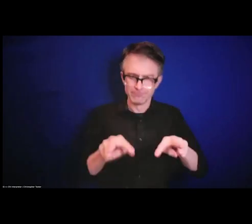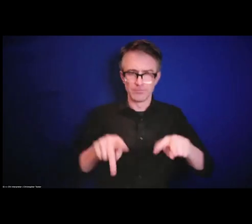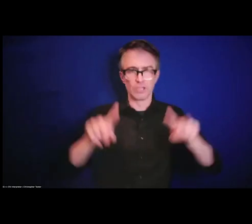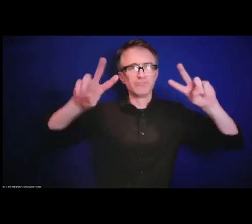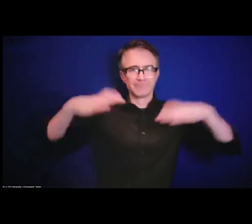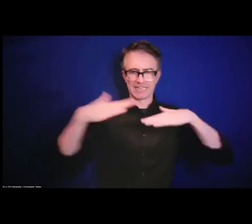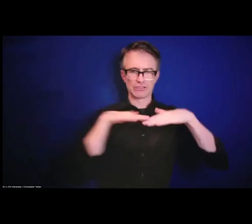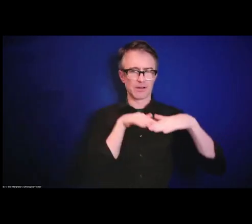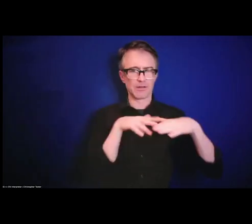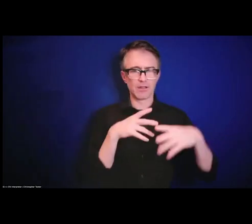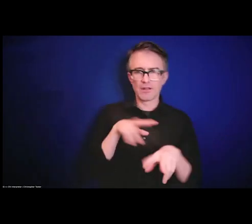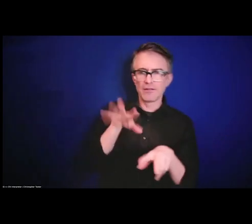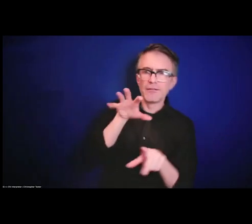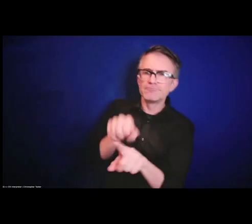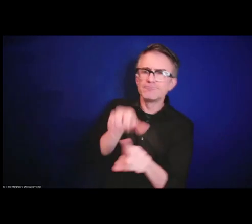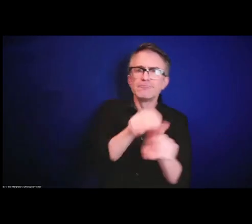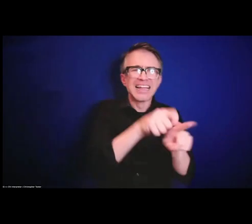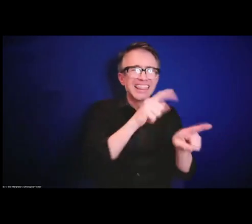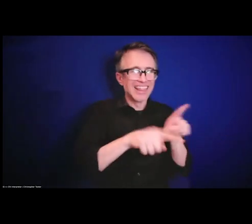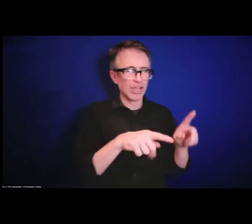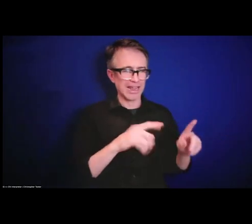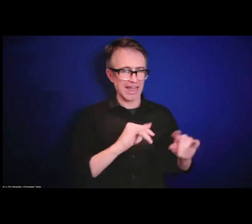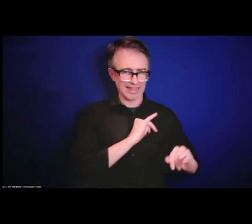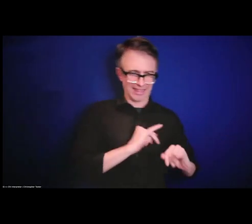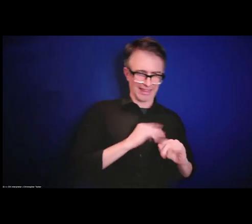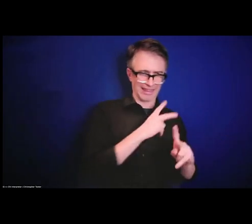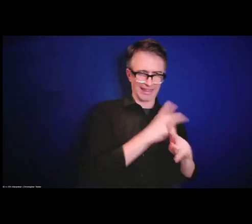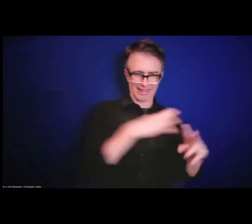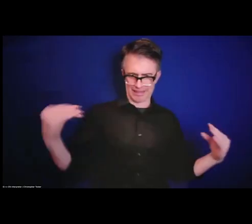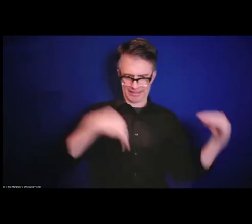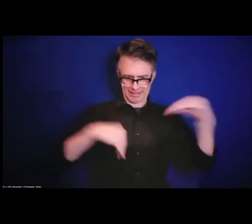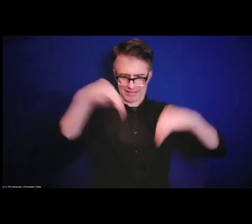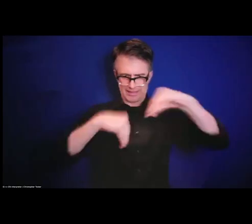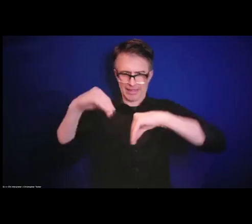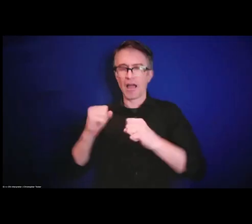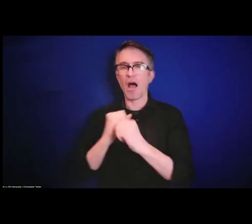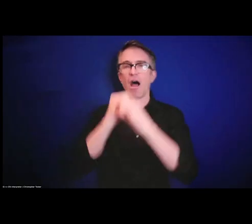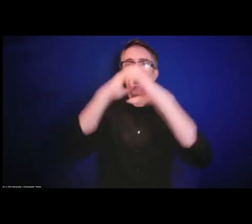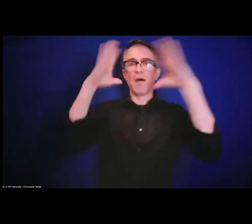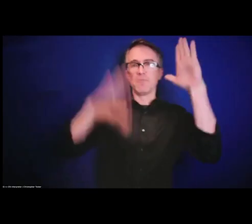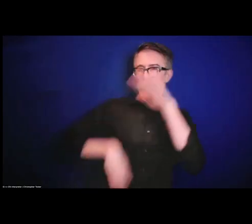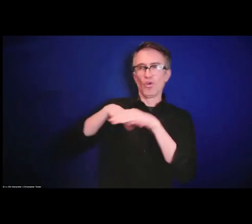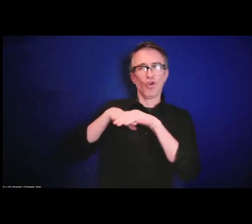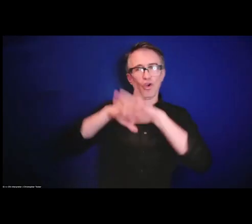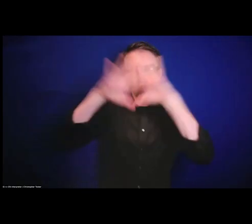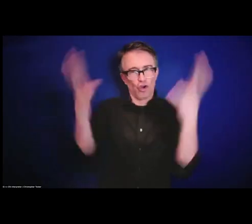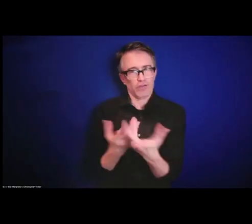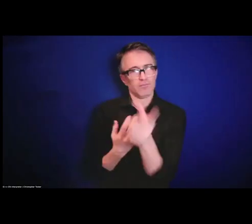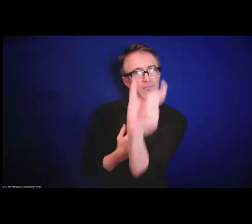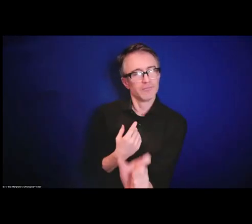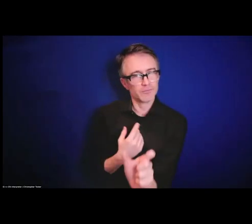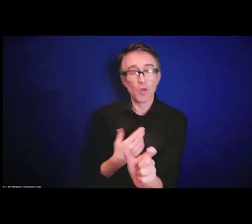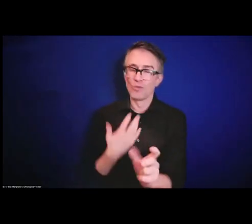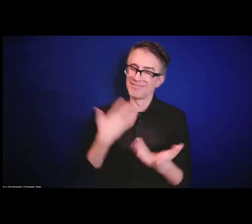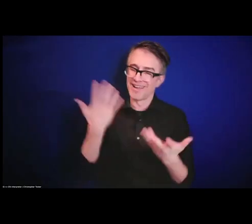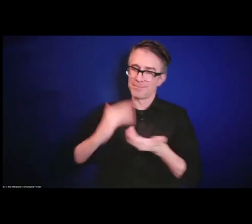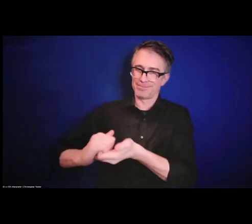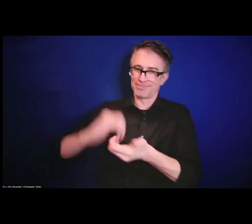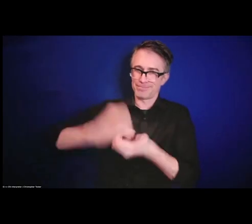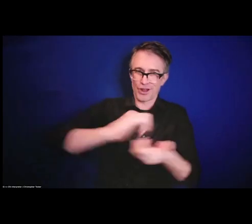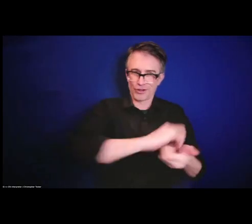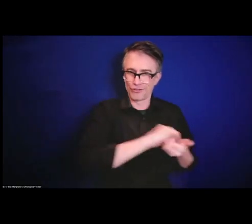them later. It also offers a practical guide on how citizen data, because that is the focus of our work, citizen